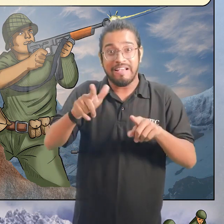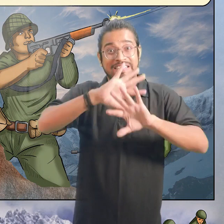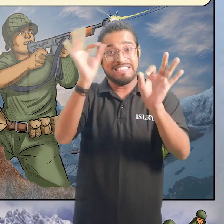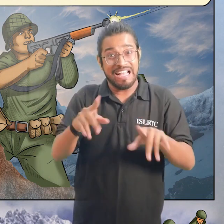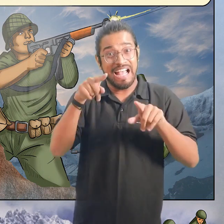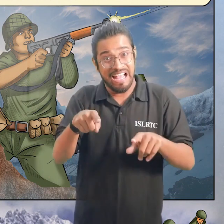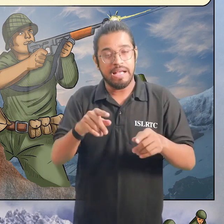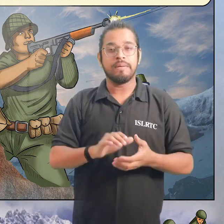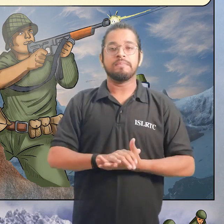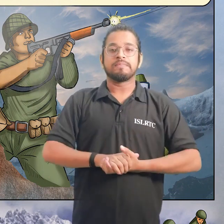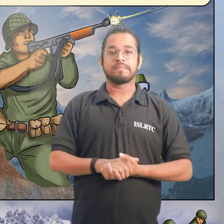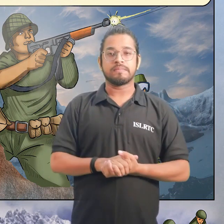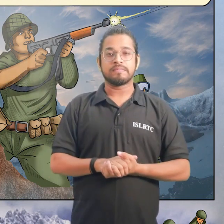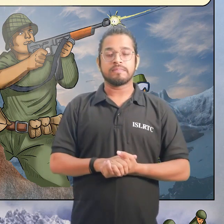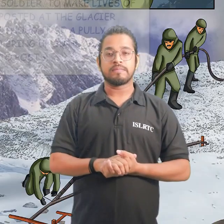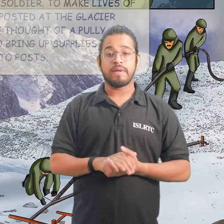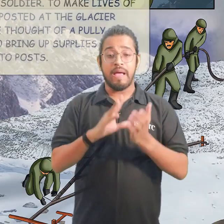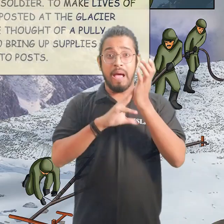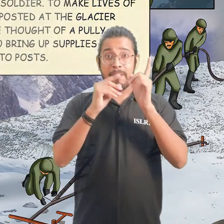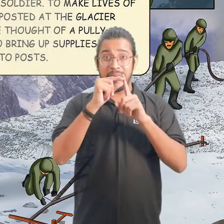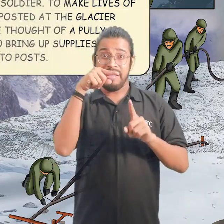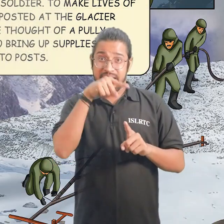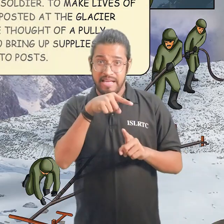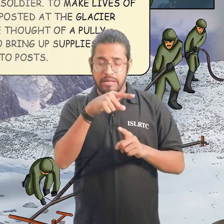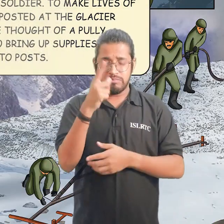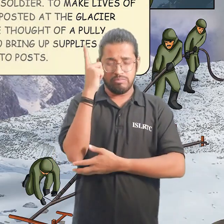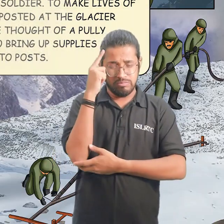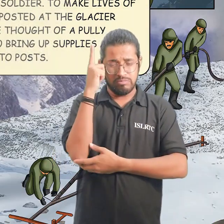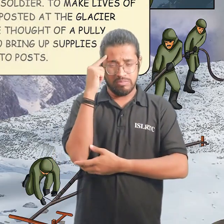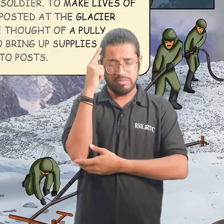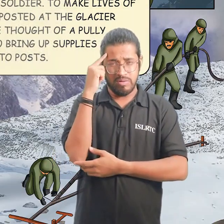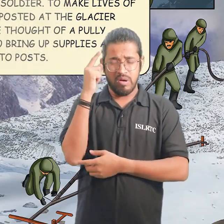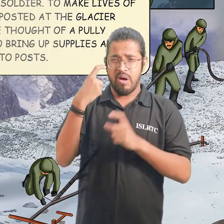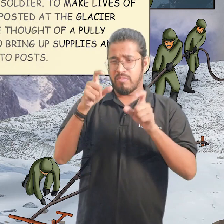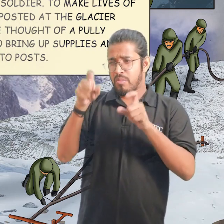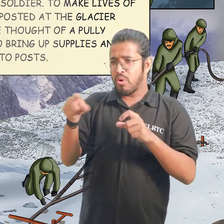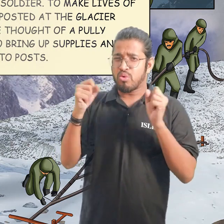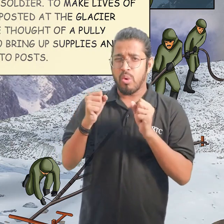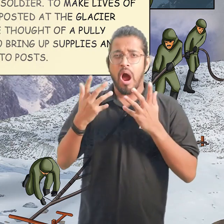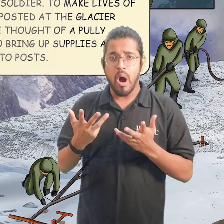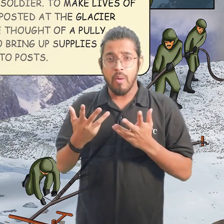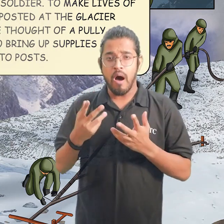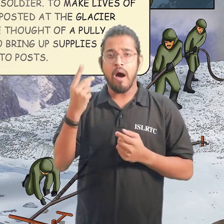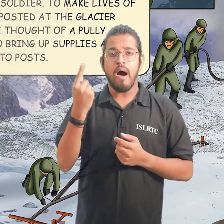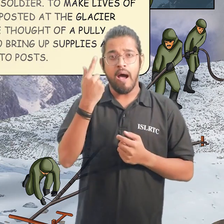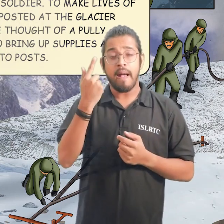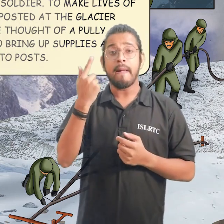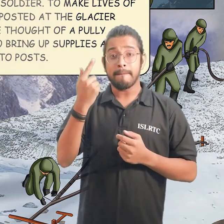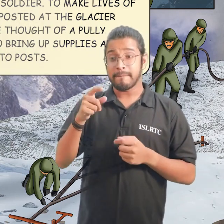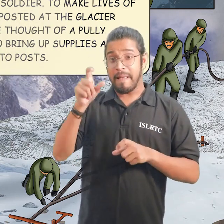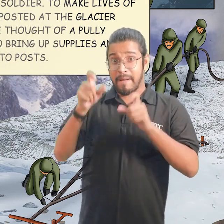high altitude environment. Captain Manoj Pandey was a thinking soldier. To